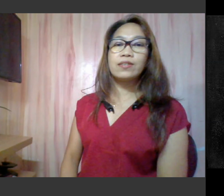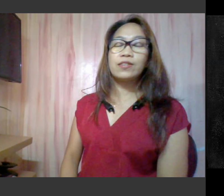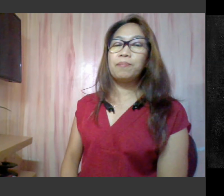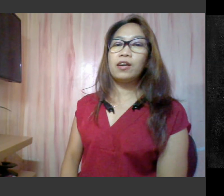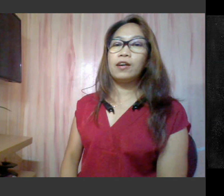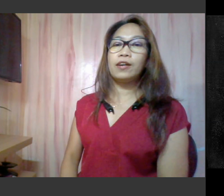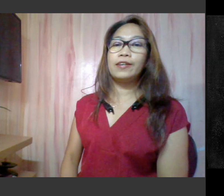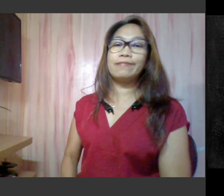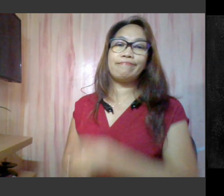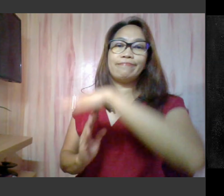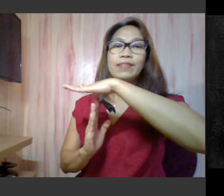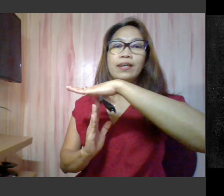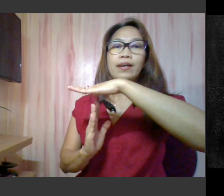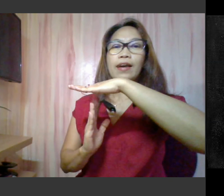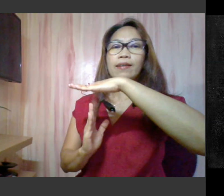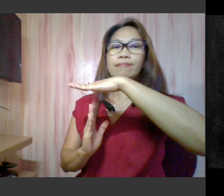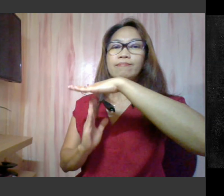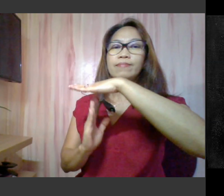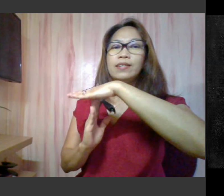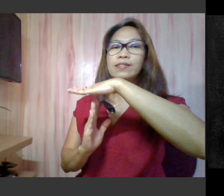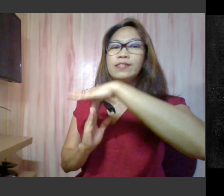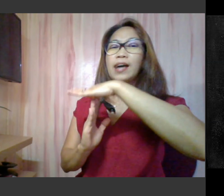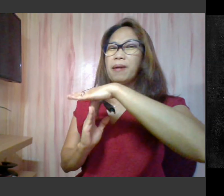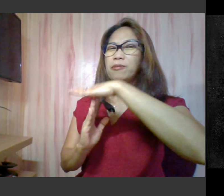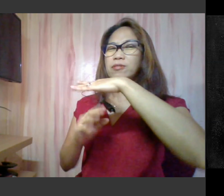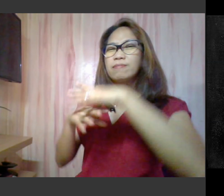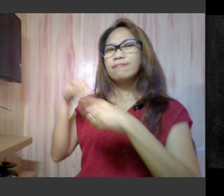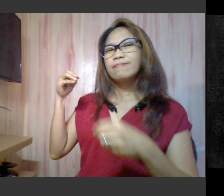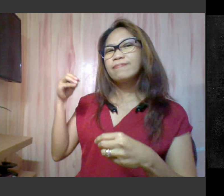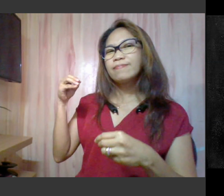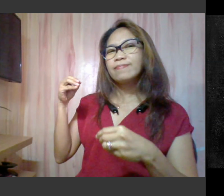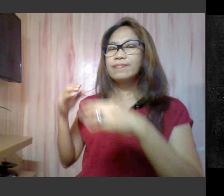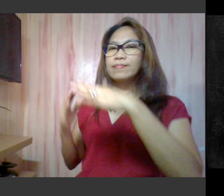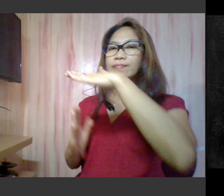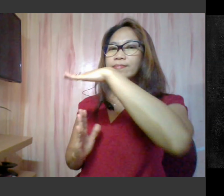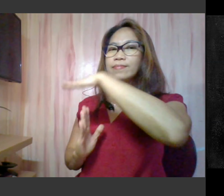It's simply like timeout.